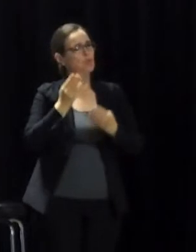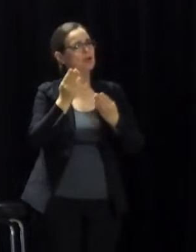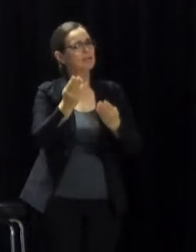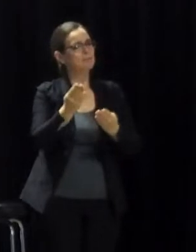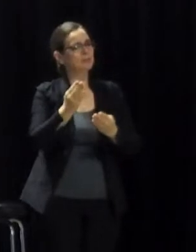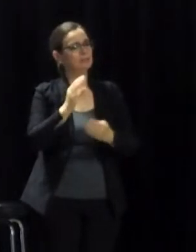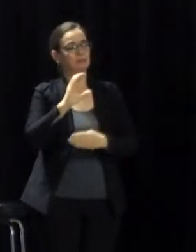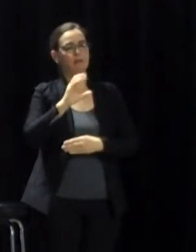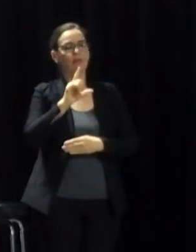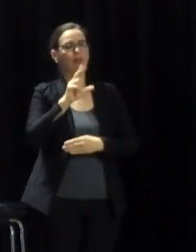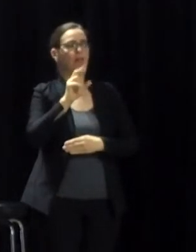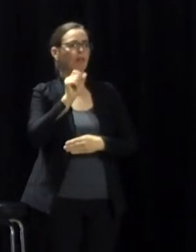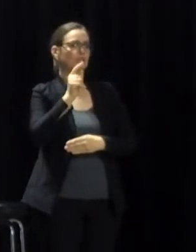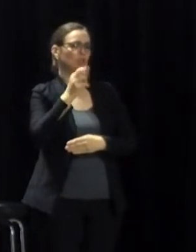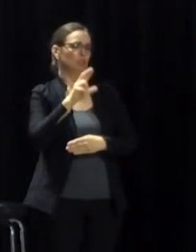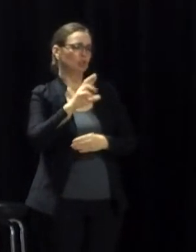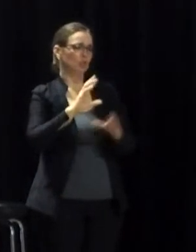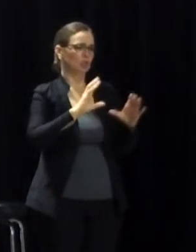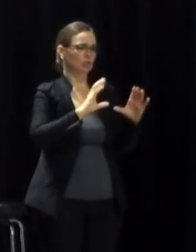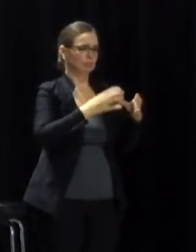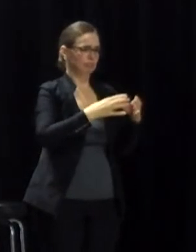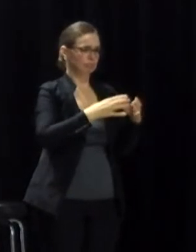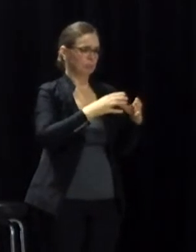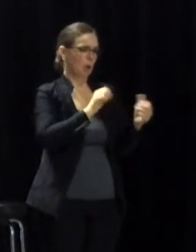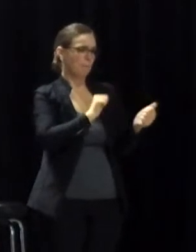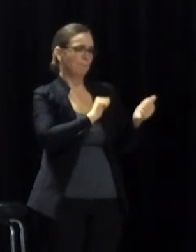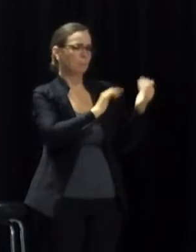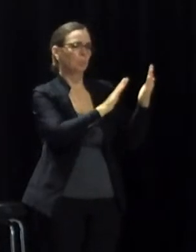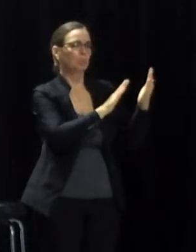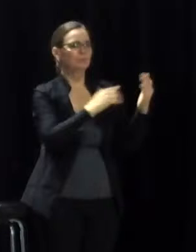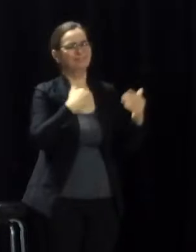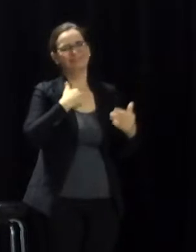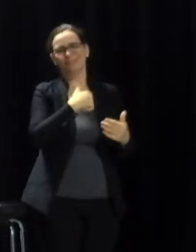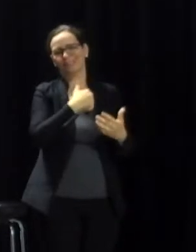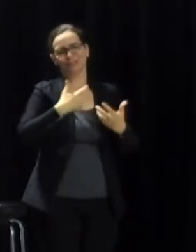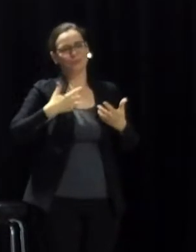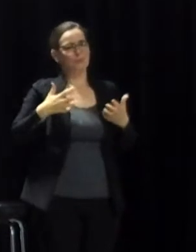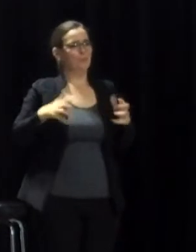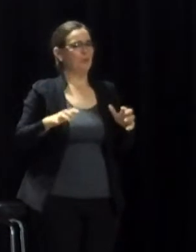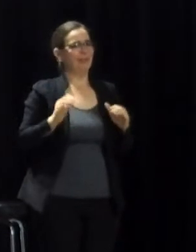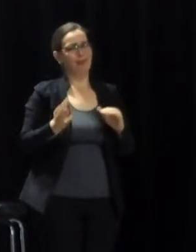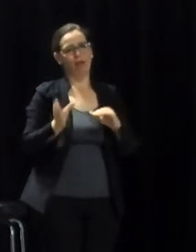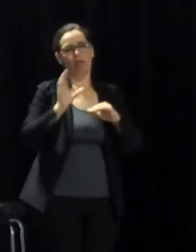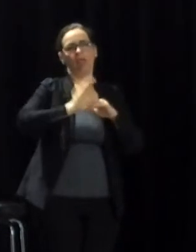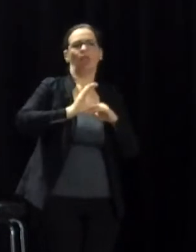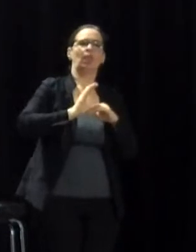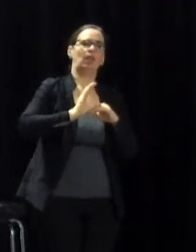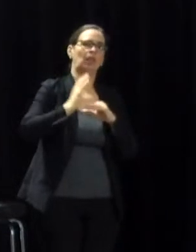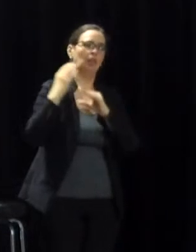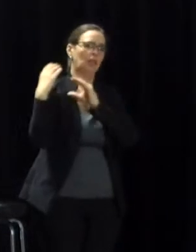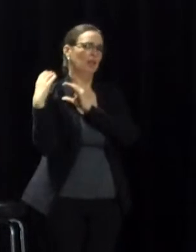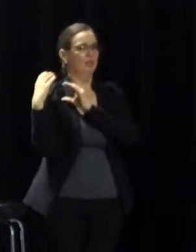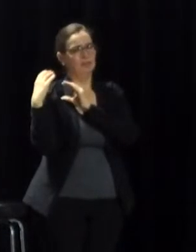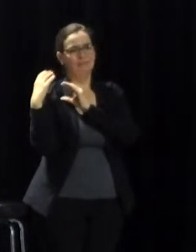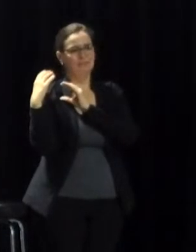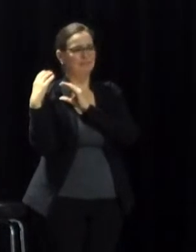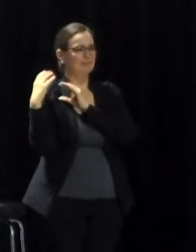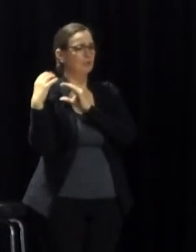we don't need to get back there, right? And it's so we're doing everything we can to communicate with